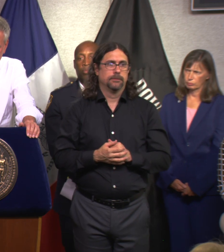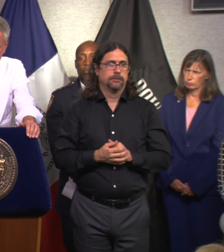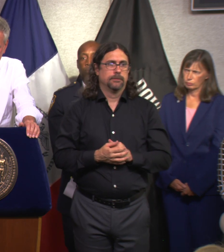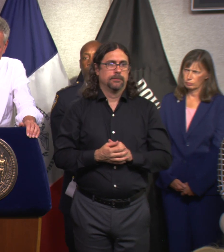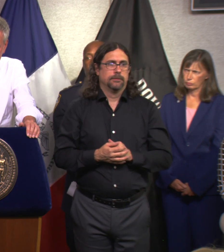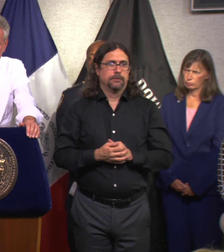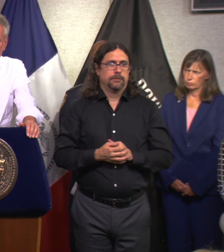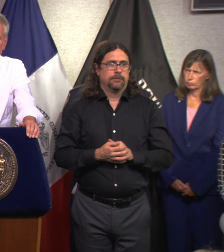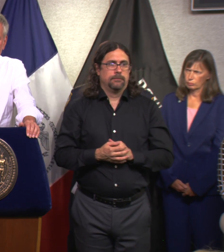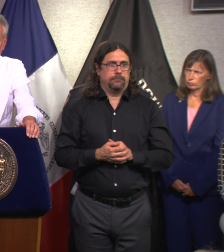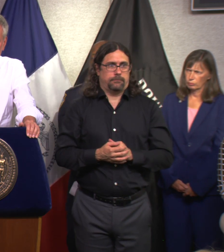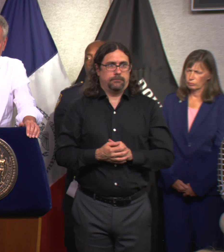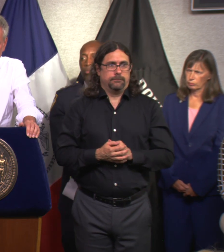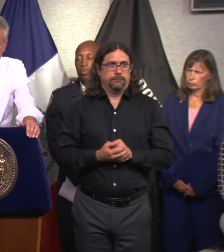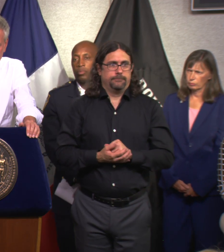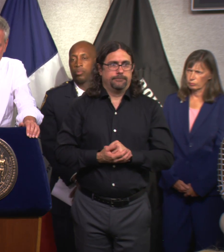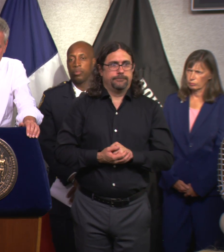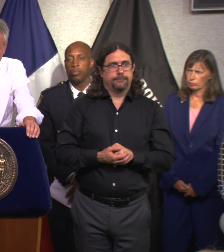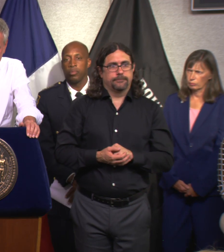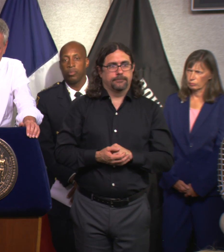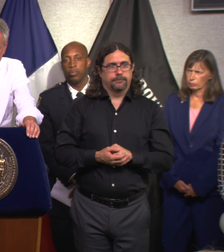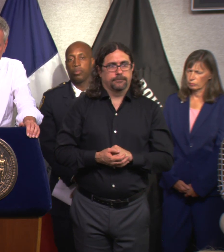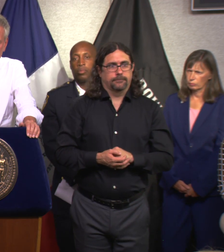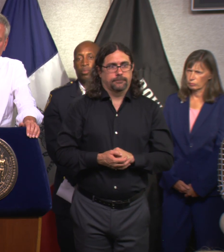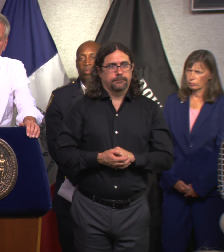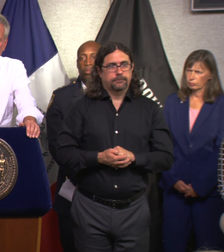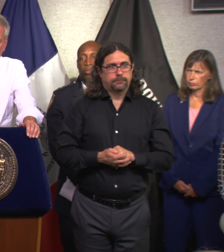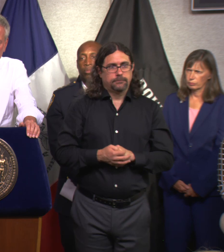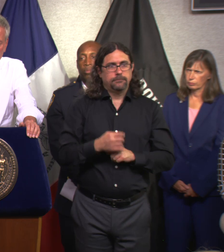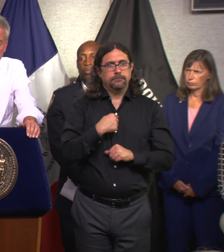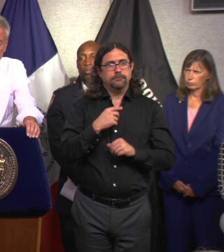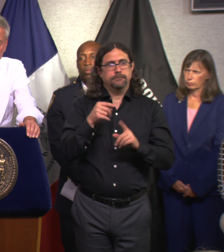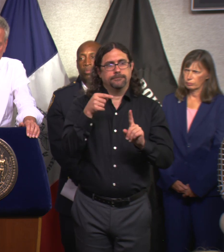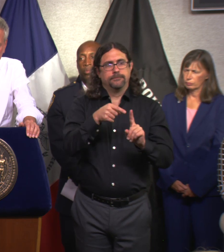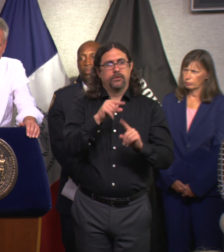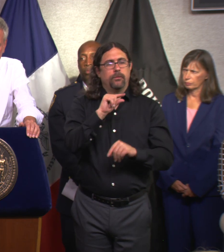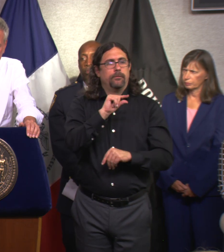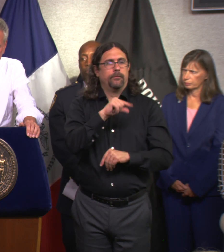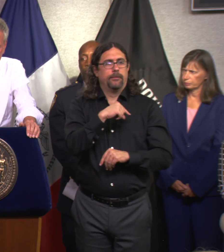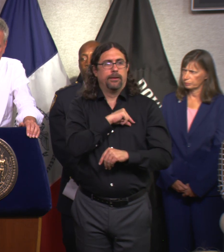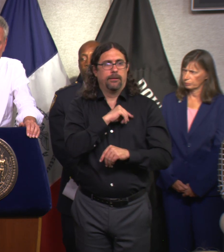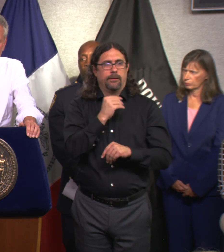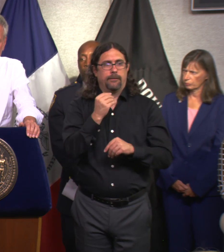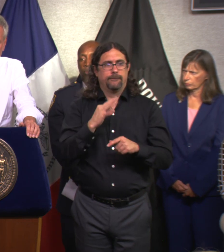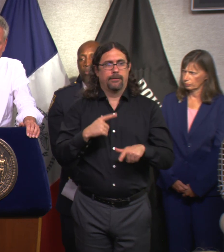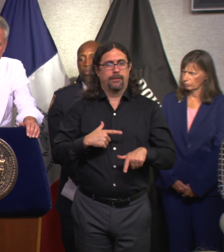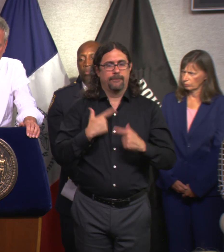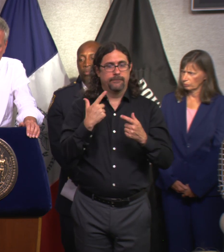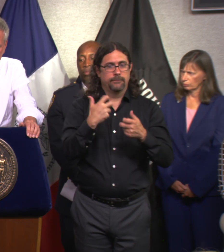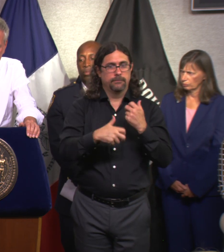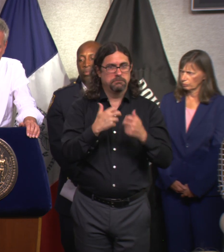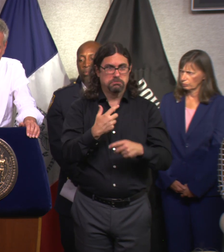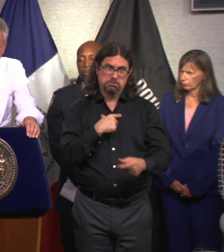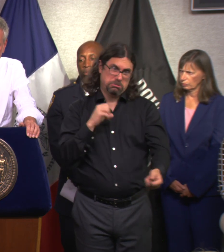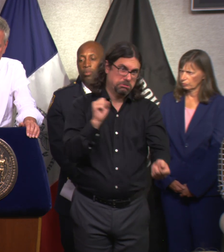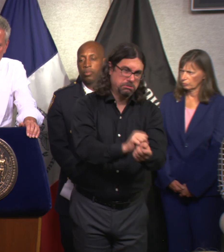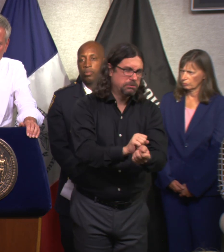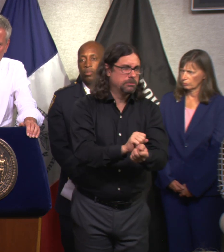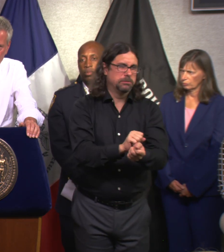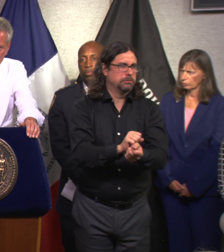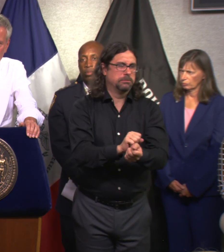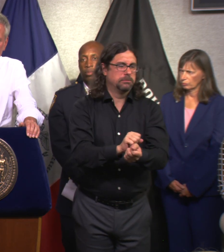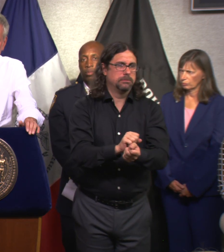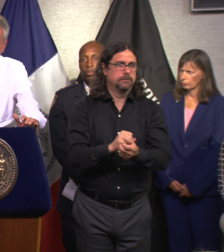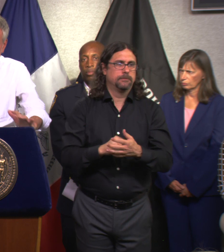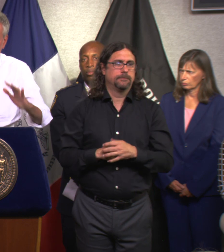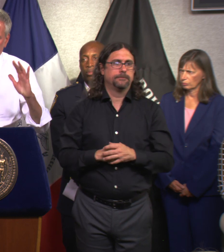lot fewer arrests. We do a lot more de-escalation. We have officers who have been helped and